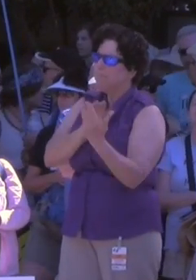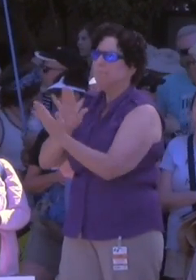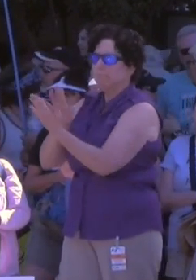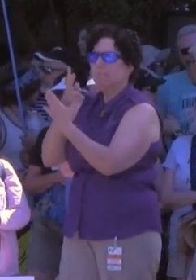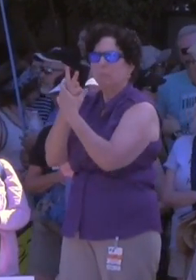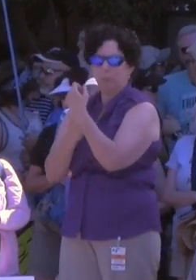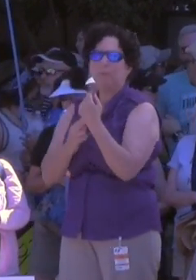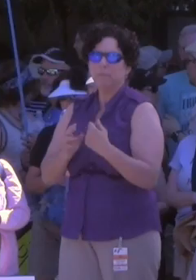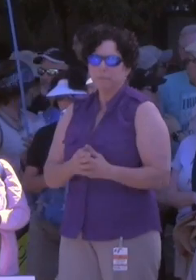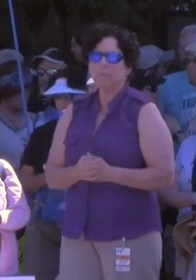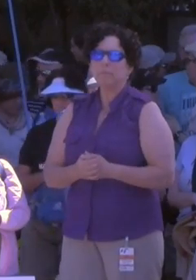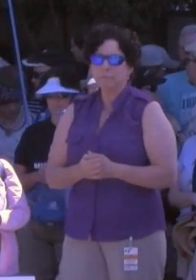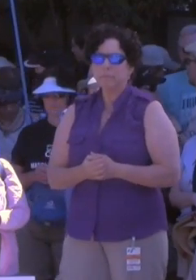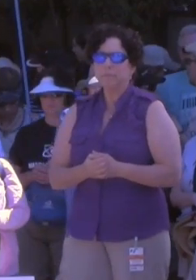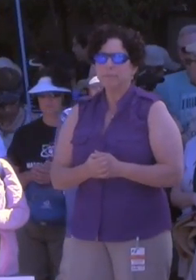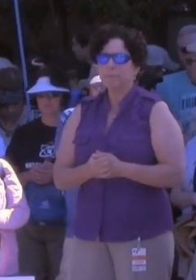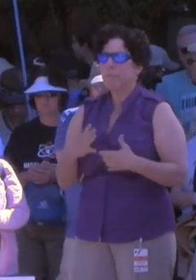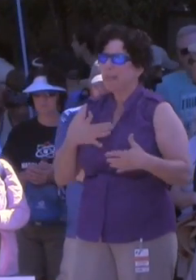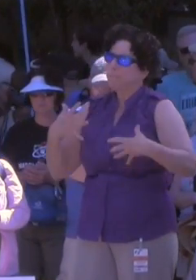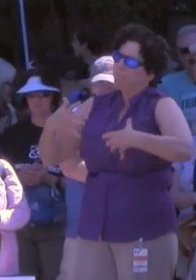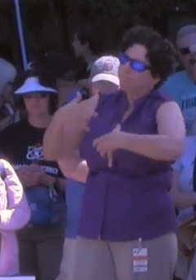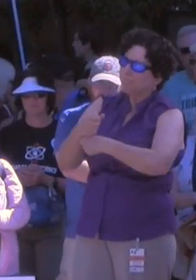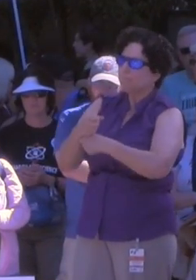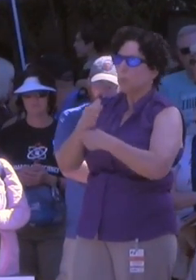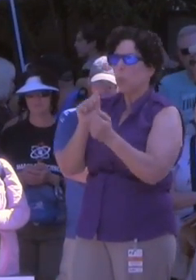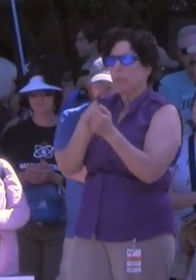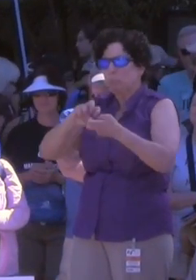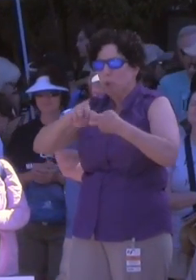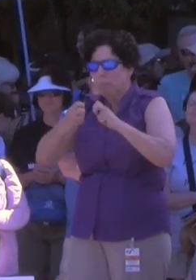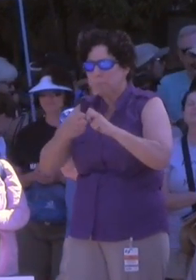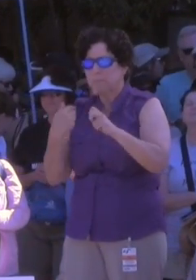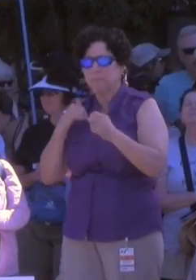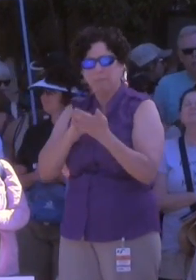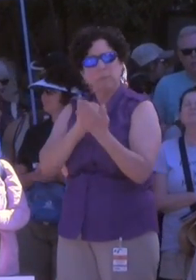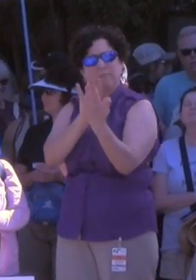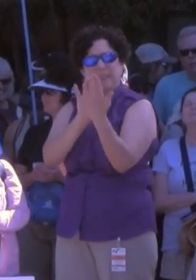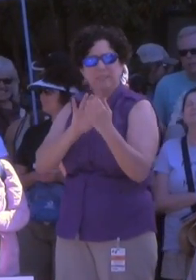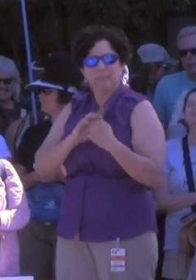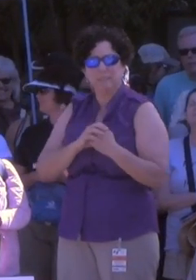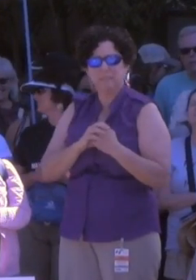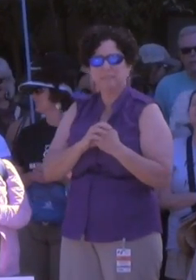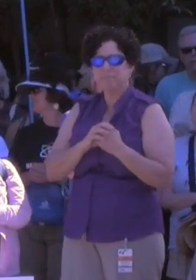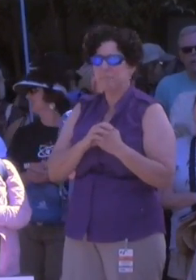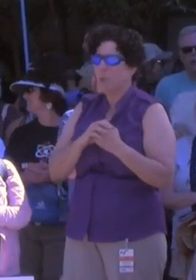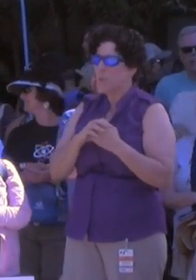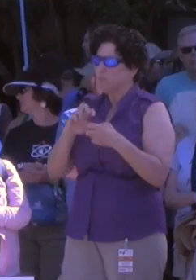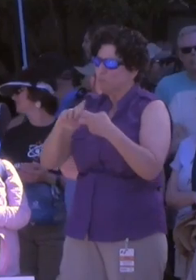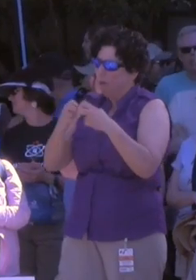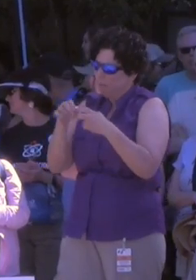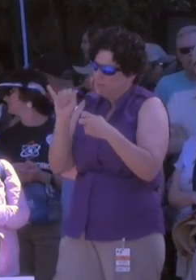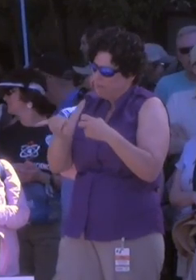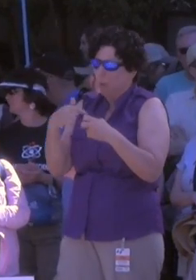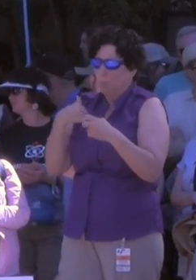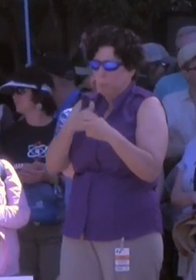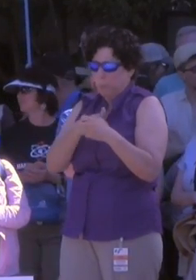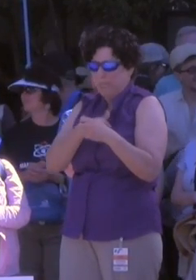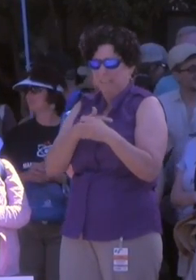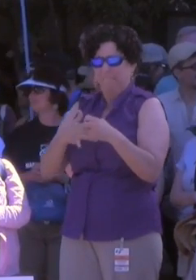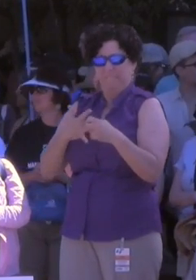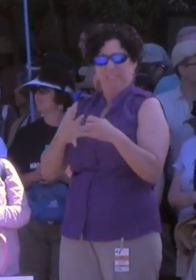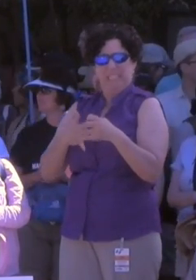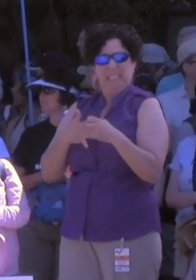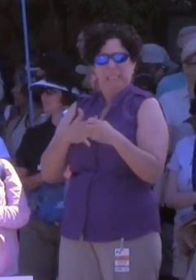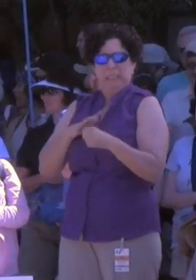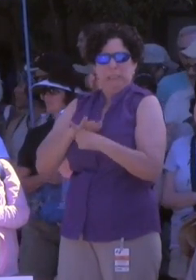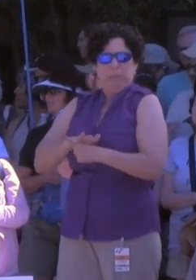So my summary here with these disconnects is to say that these disconnects can leave people feeling